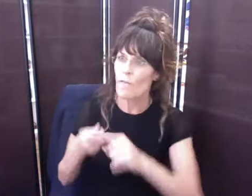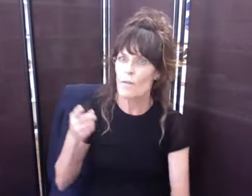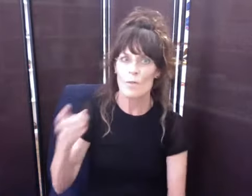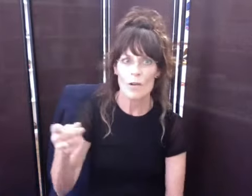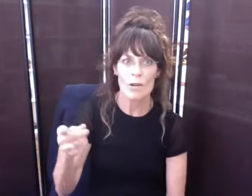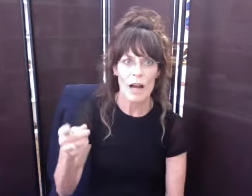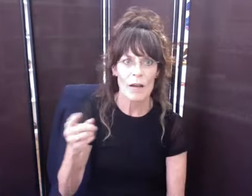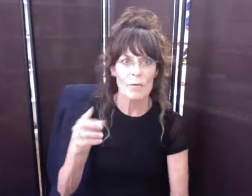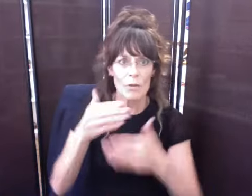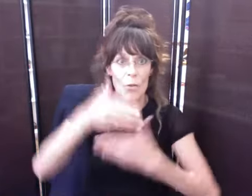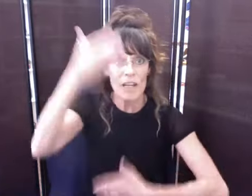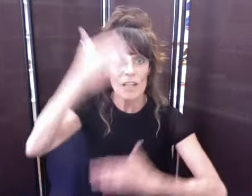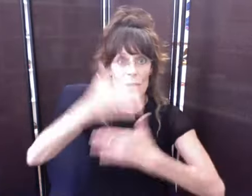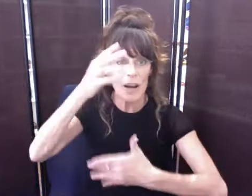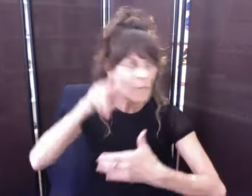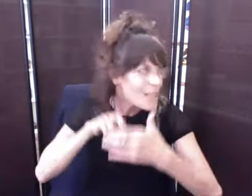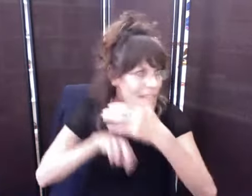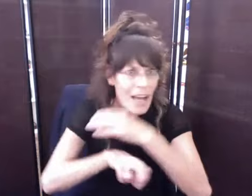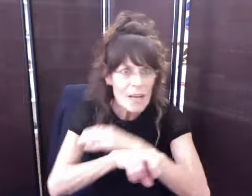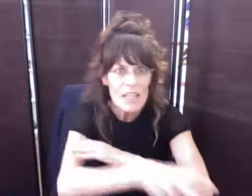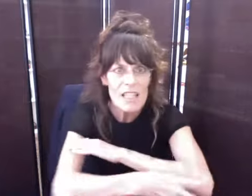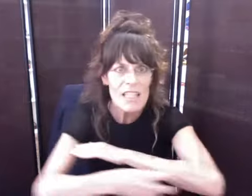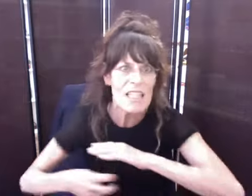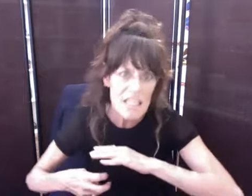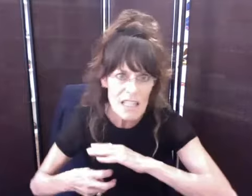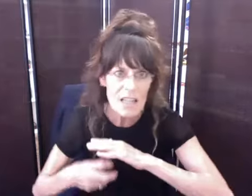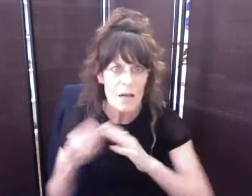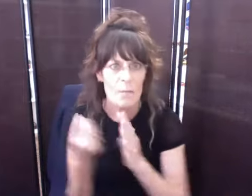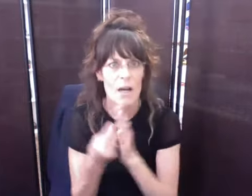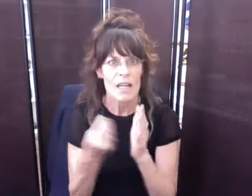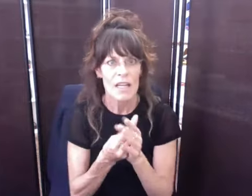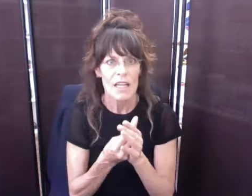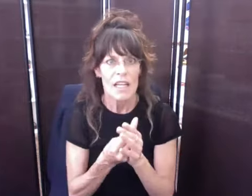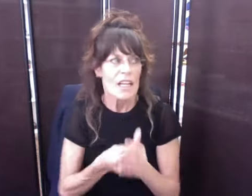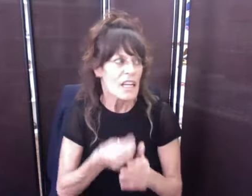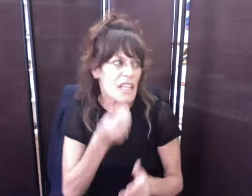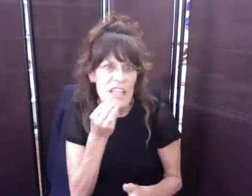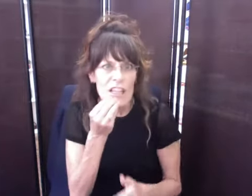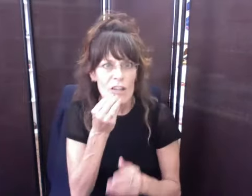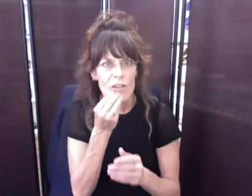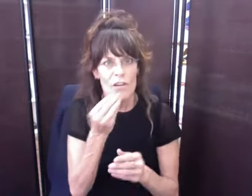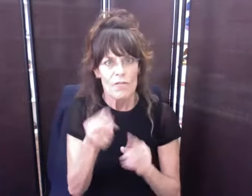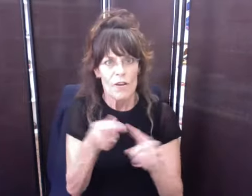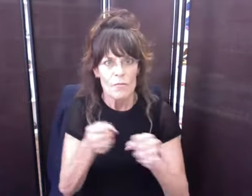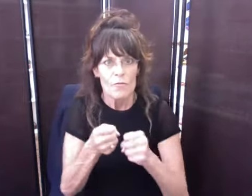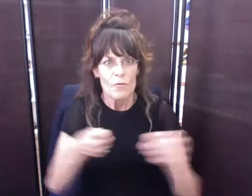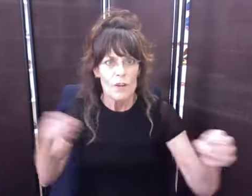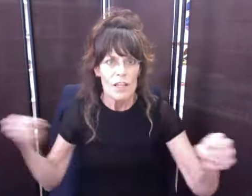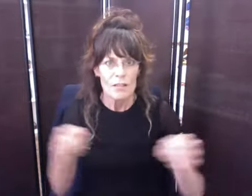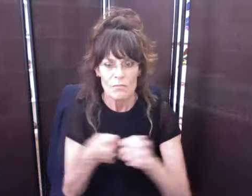and take money out of her purse and booze out of her fridge because I couldn't live without a drink. And Just the things I said to that poor woman as she tried to help me